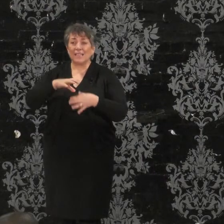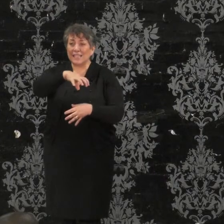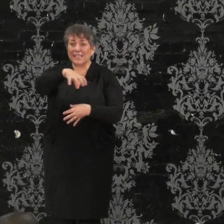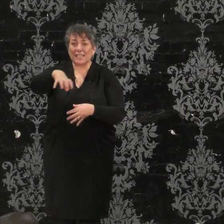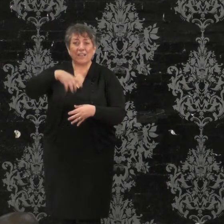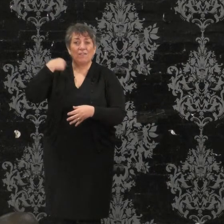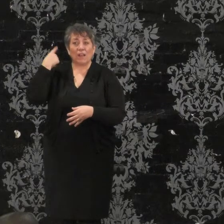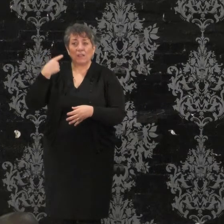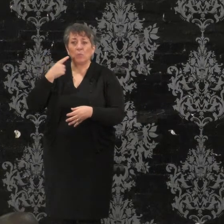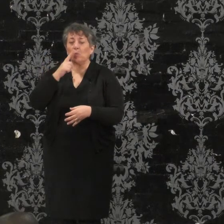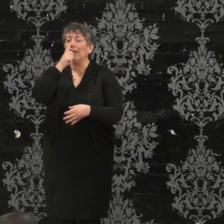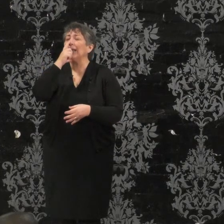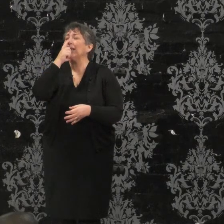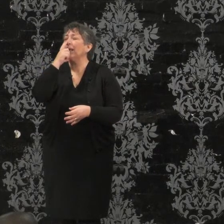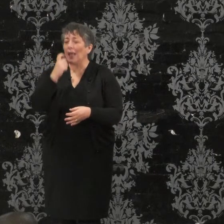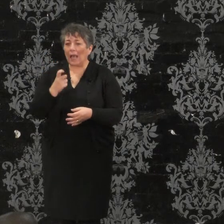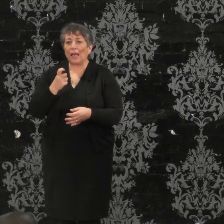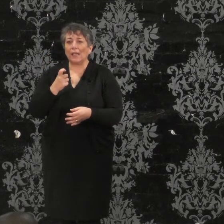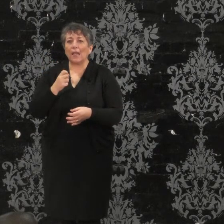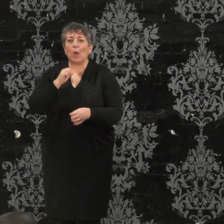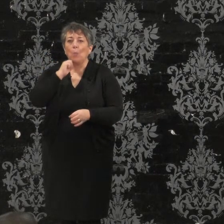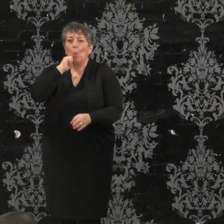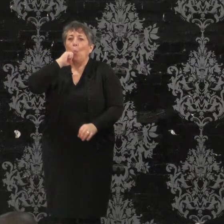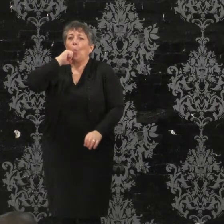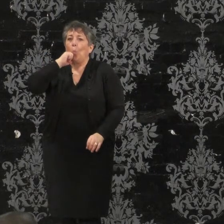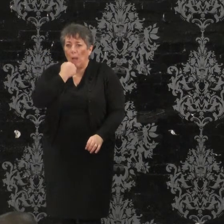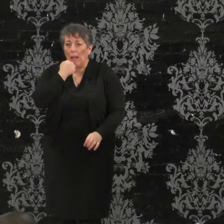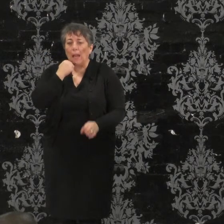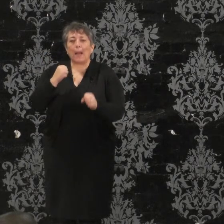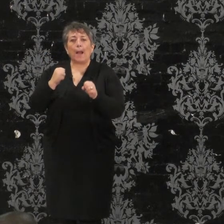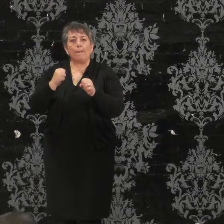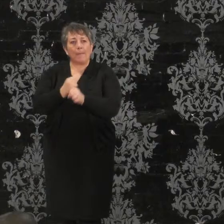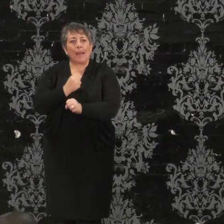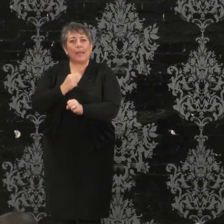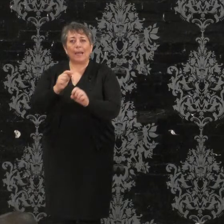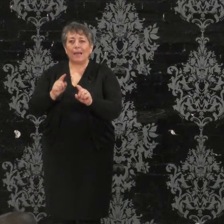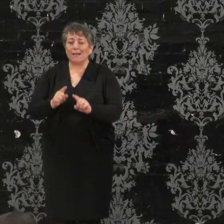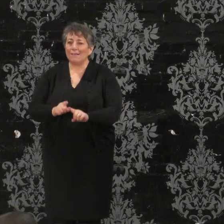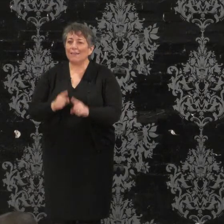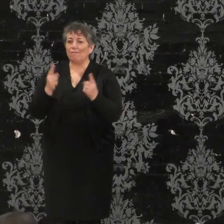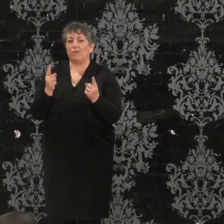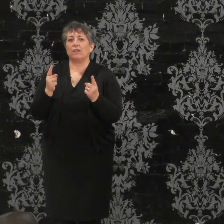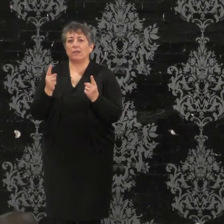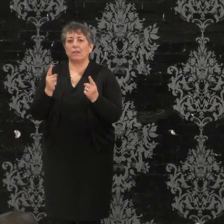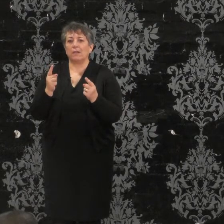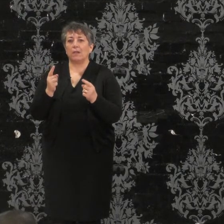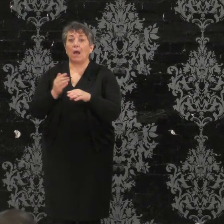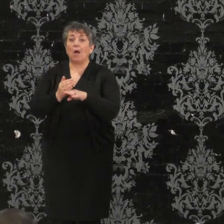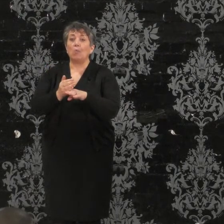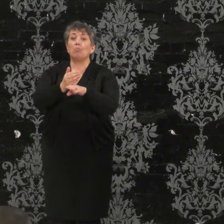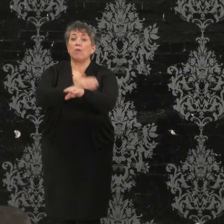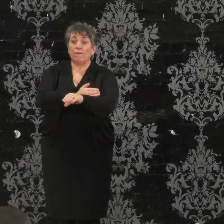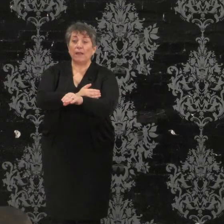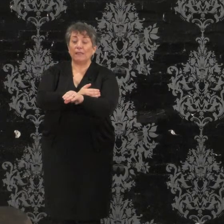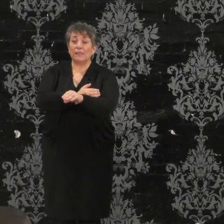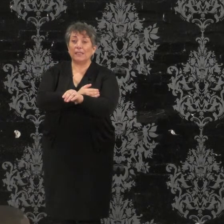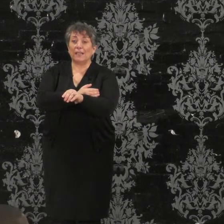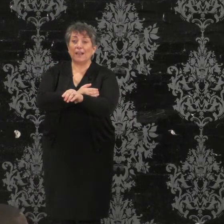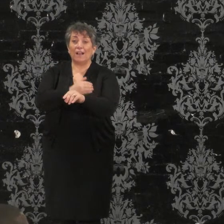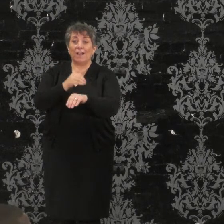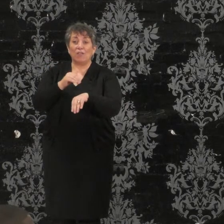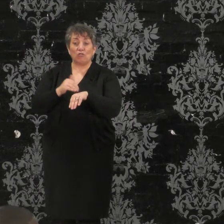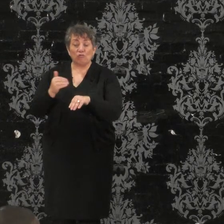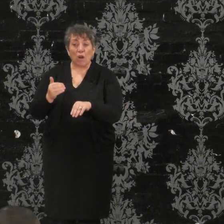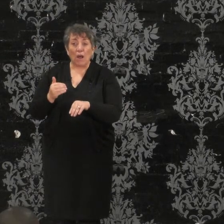will make a meaningful difference, stopping the violence before it occurs, preventing young Londoners